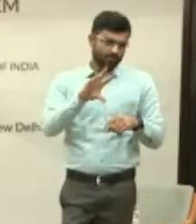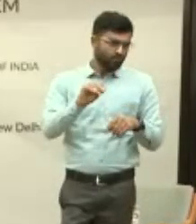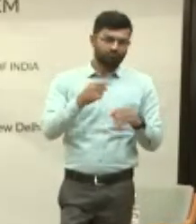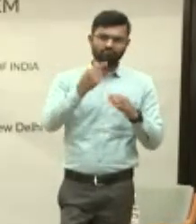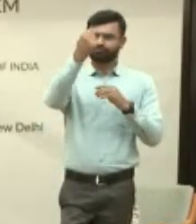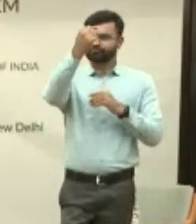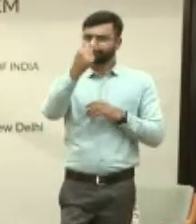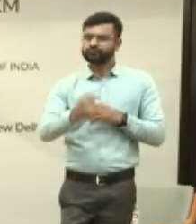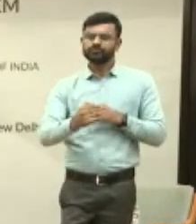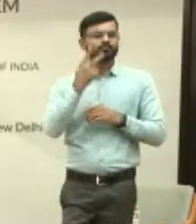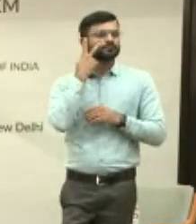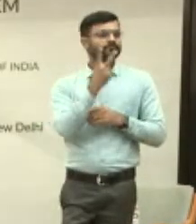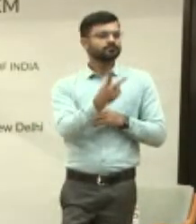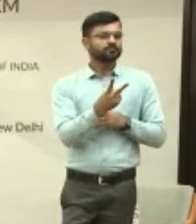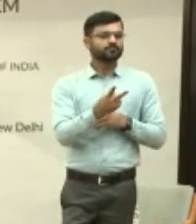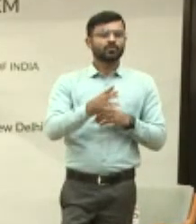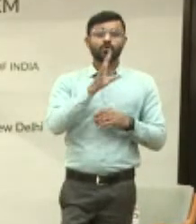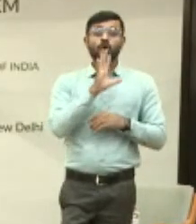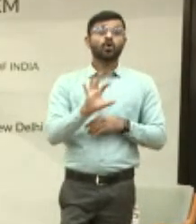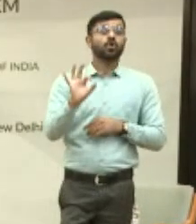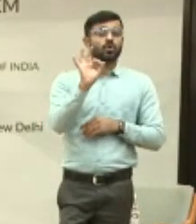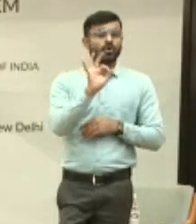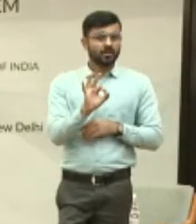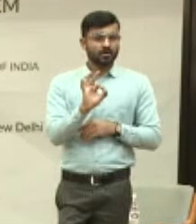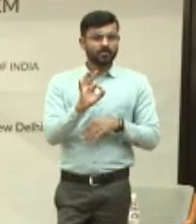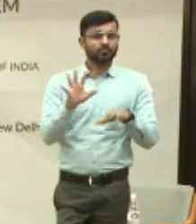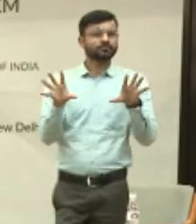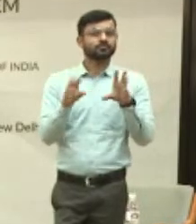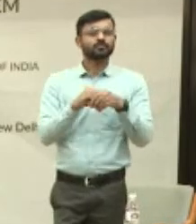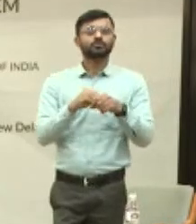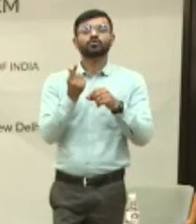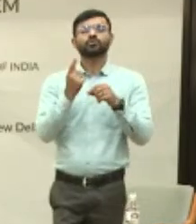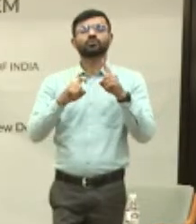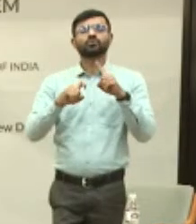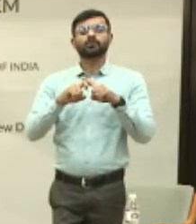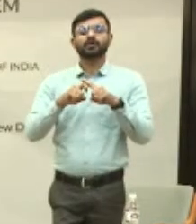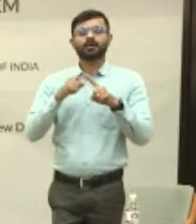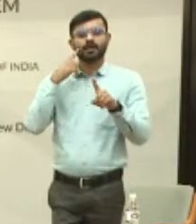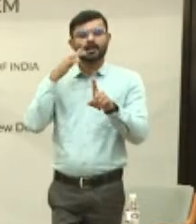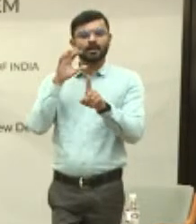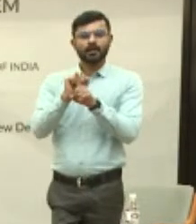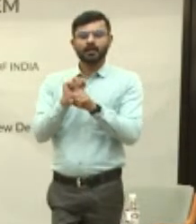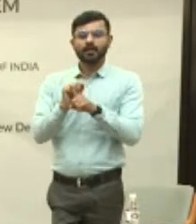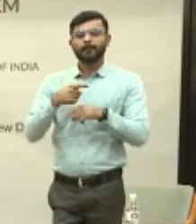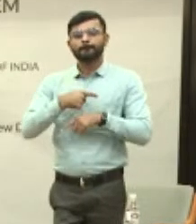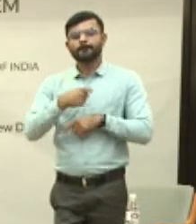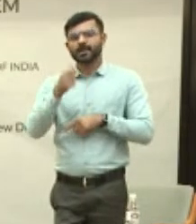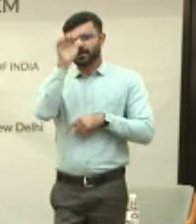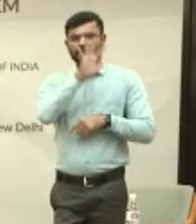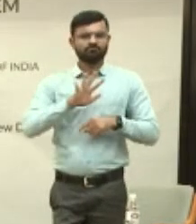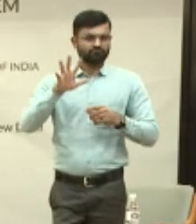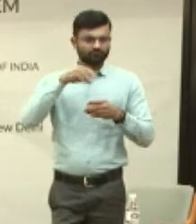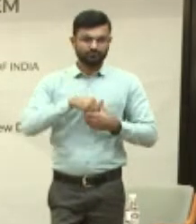list, it originates in what the British identified as the criminal tribes of India.